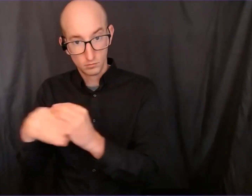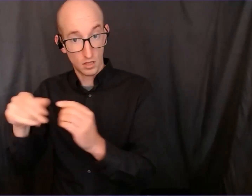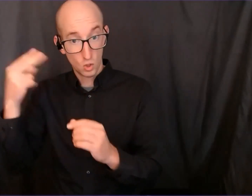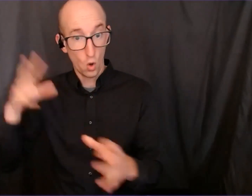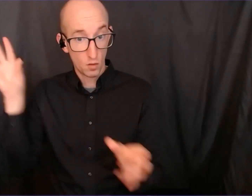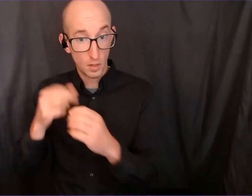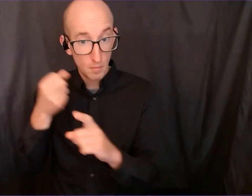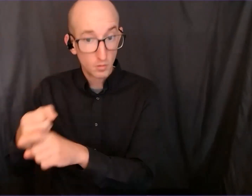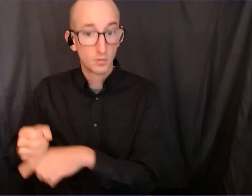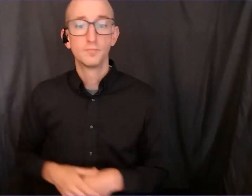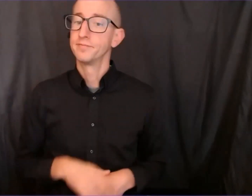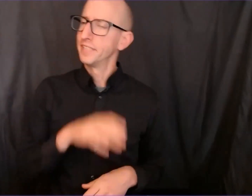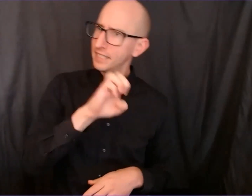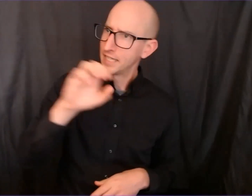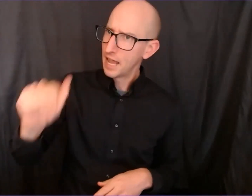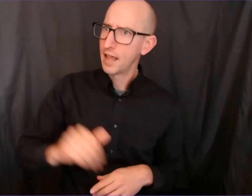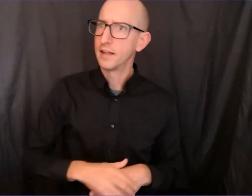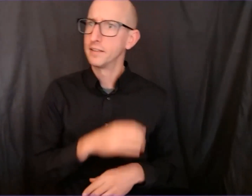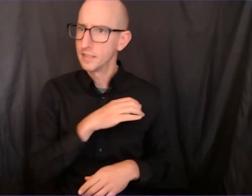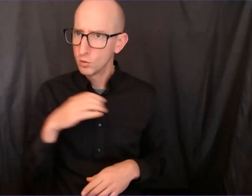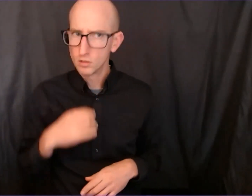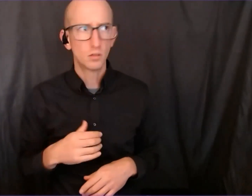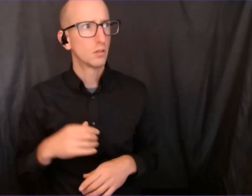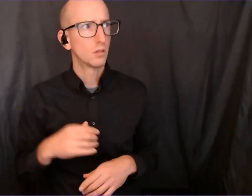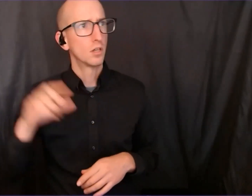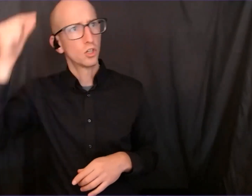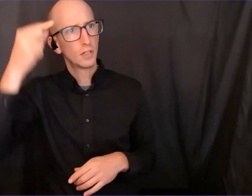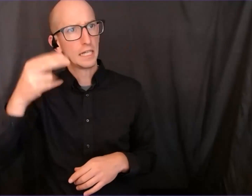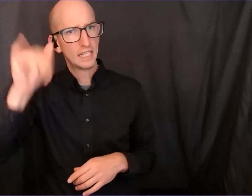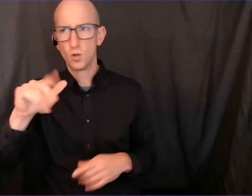and Governor Healy address this issue?